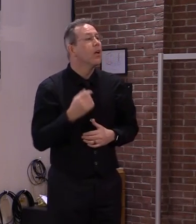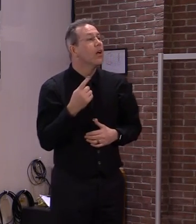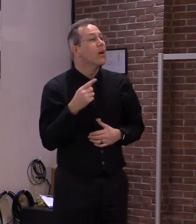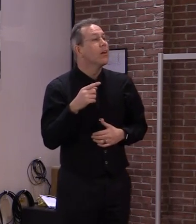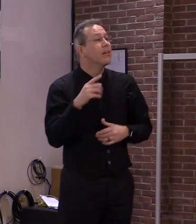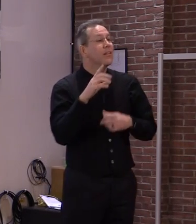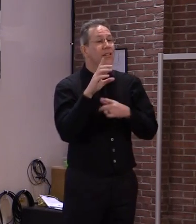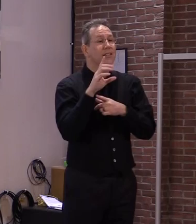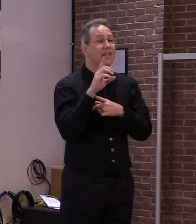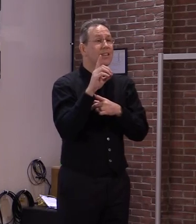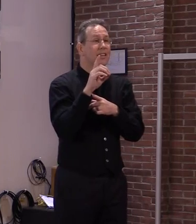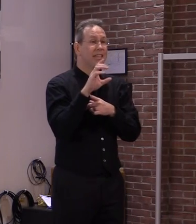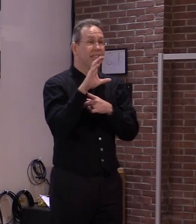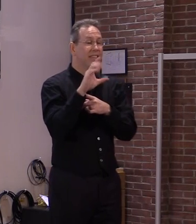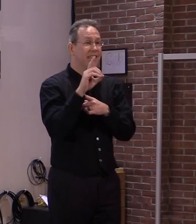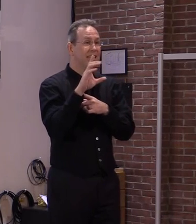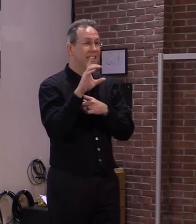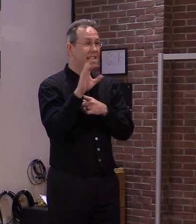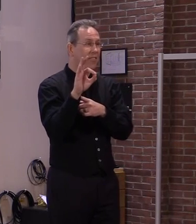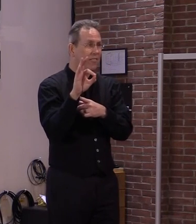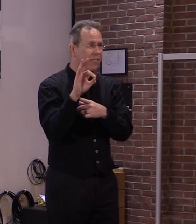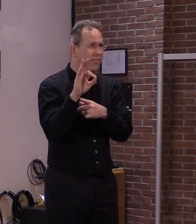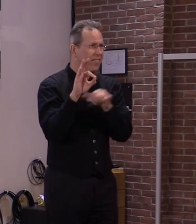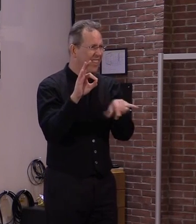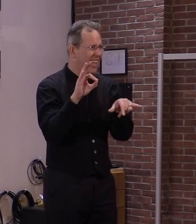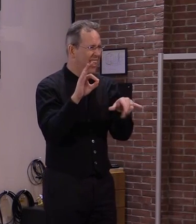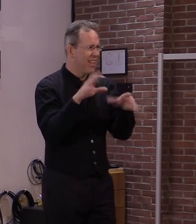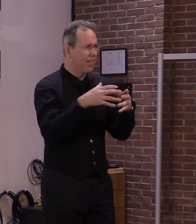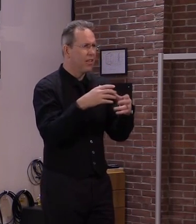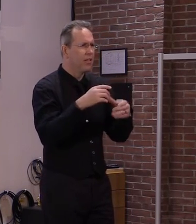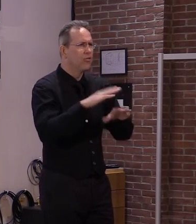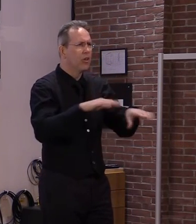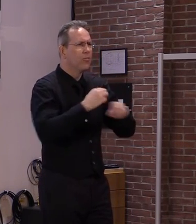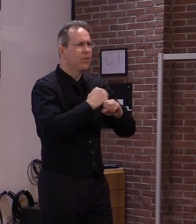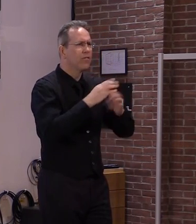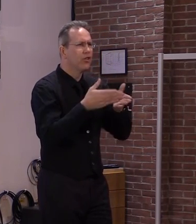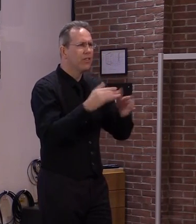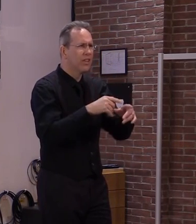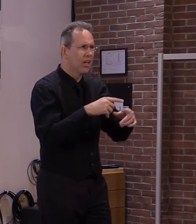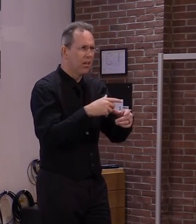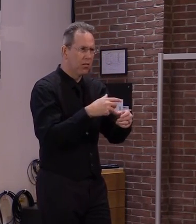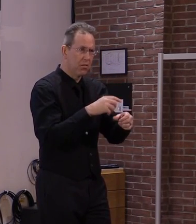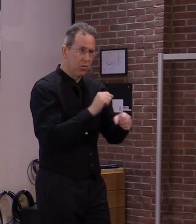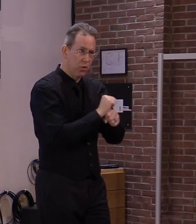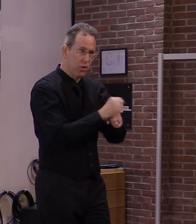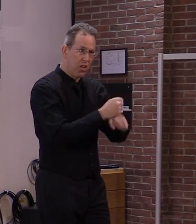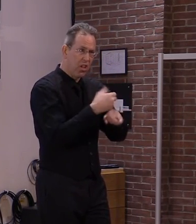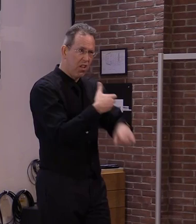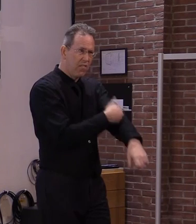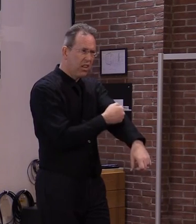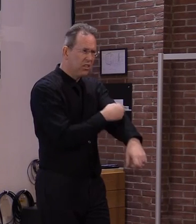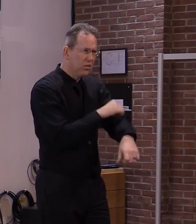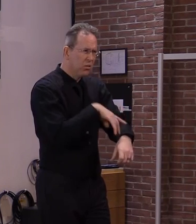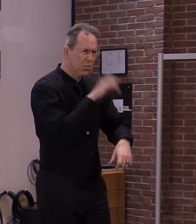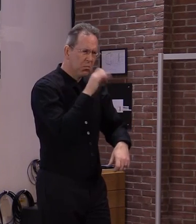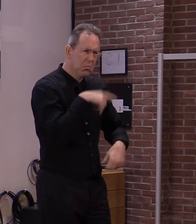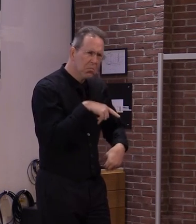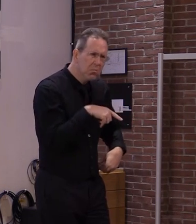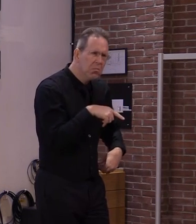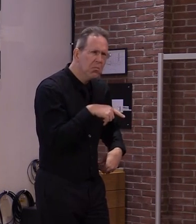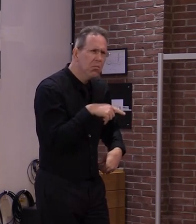would qualify with the circumstances that you are talking about. I'd like to know about